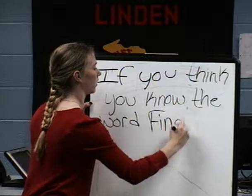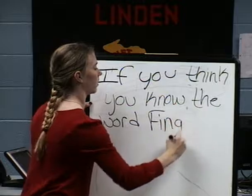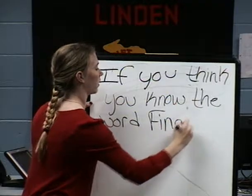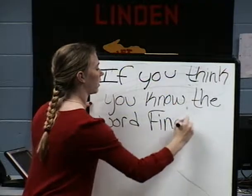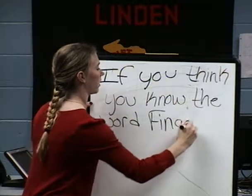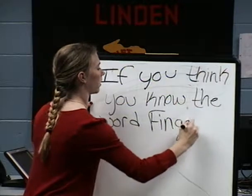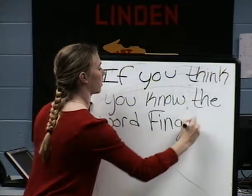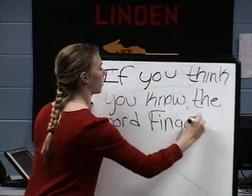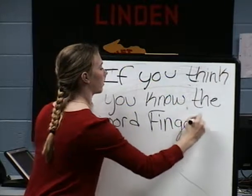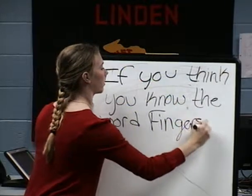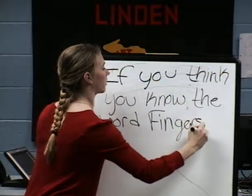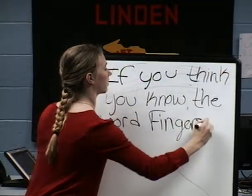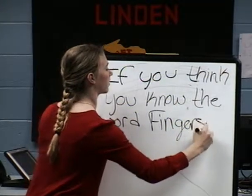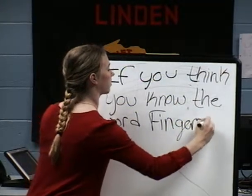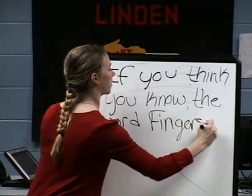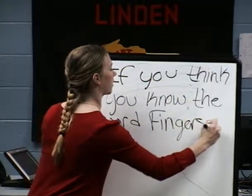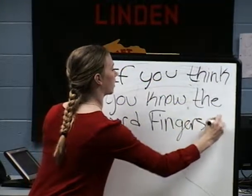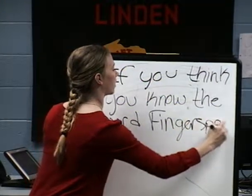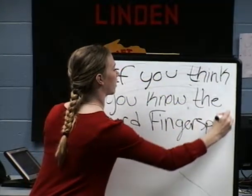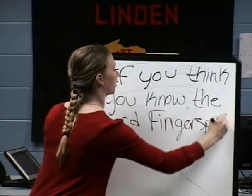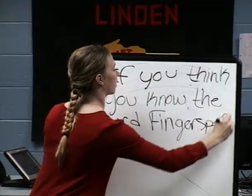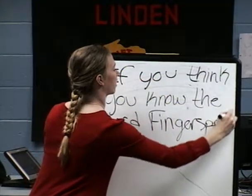Oh my god, sorry. I really don't. Yes.